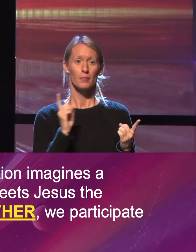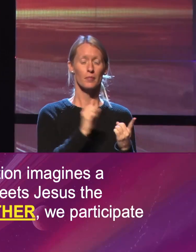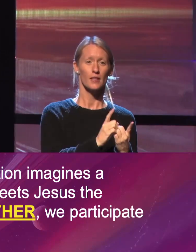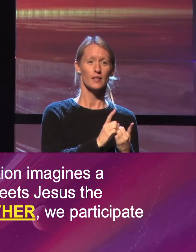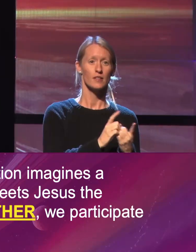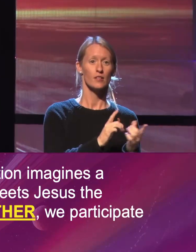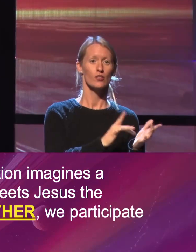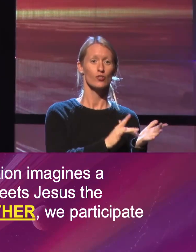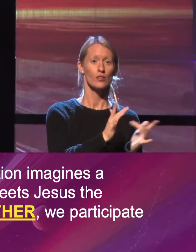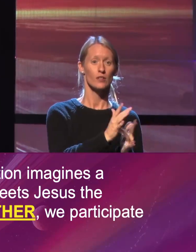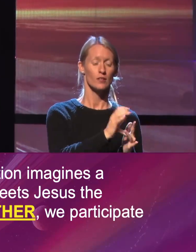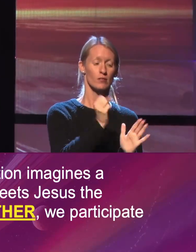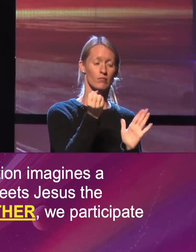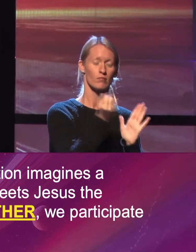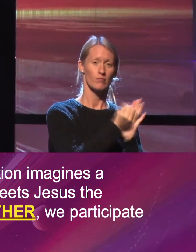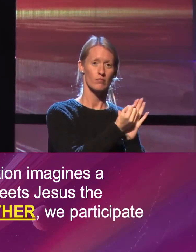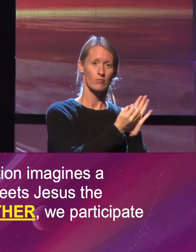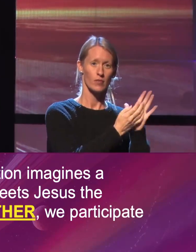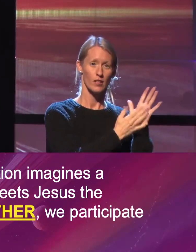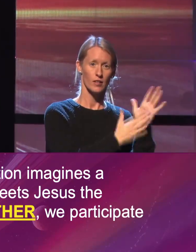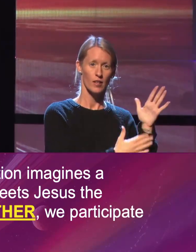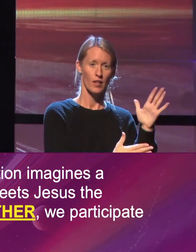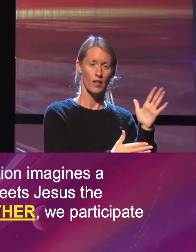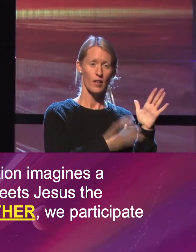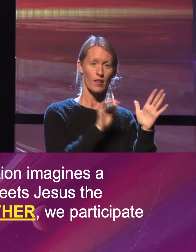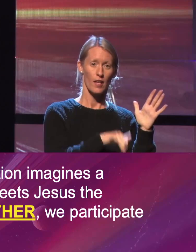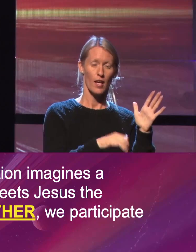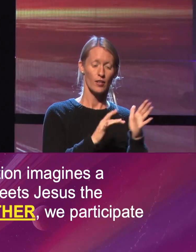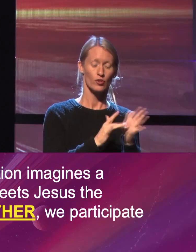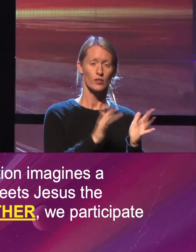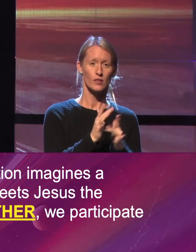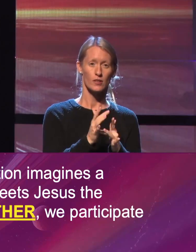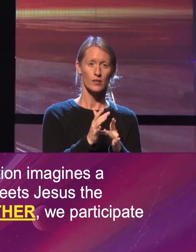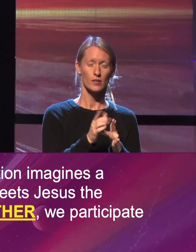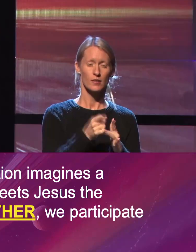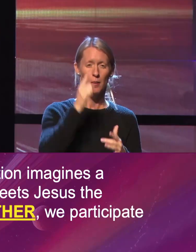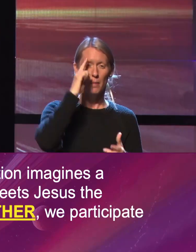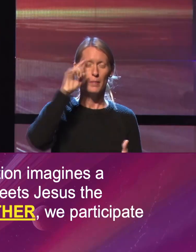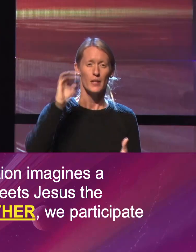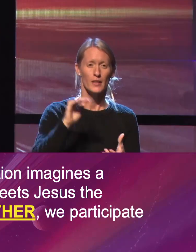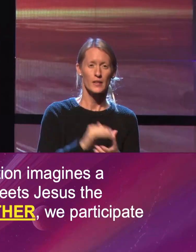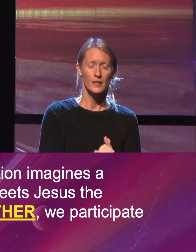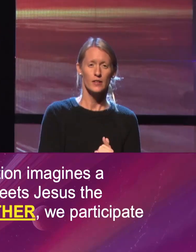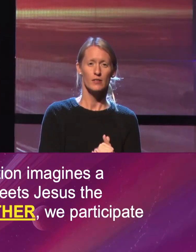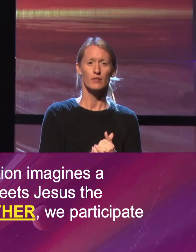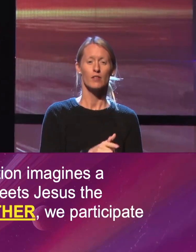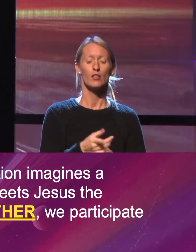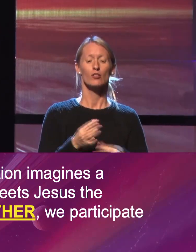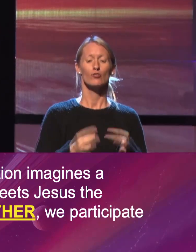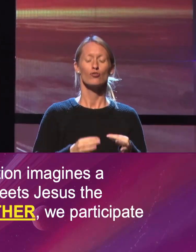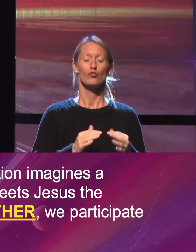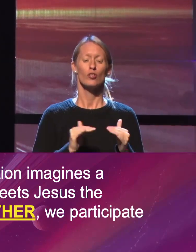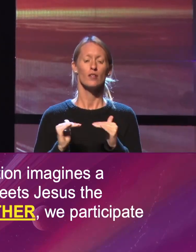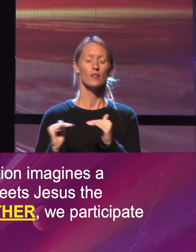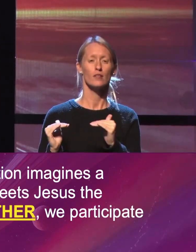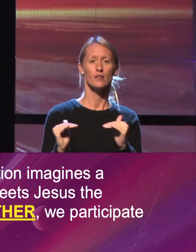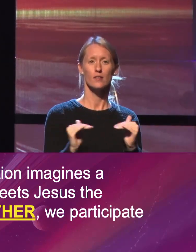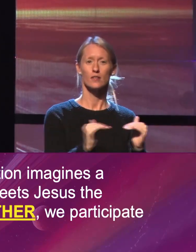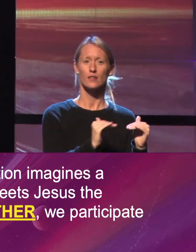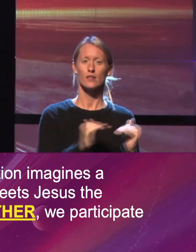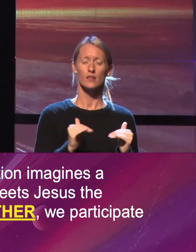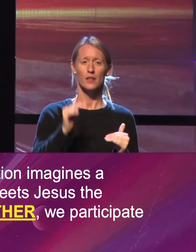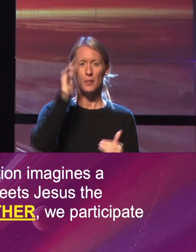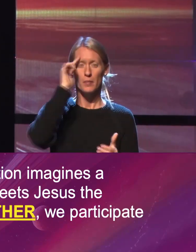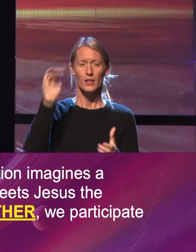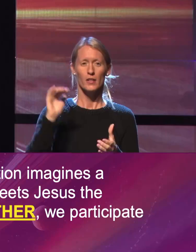crucified on the cross, because that Jesus believed deeply in justice, because that Jesus believed enough to stand against the powers